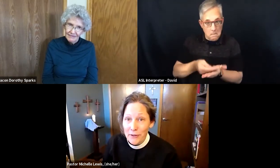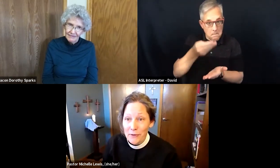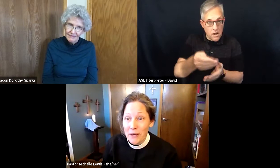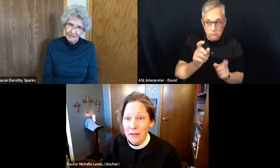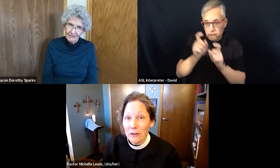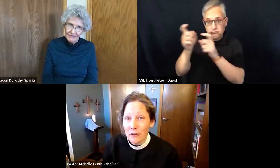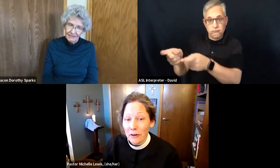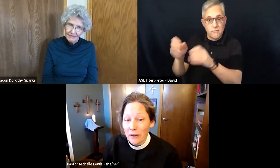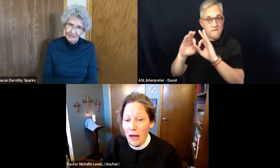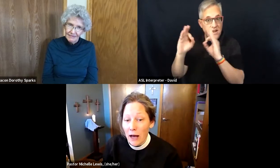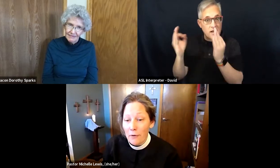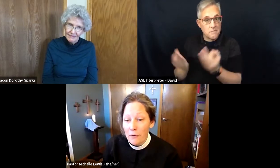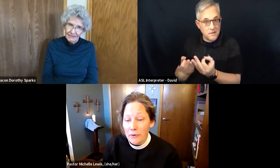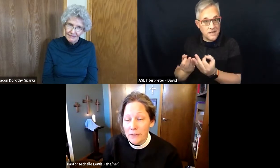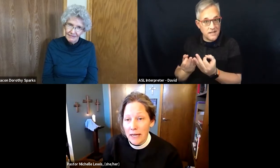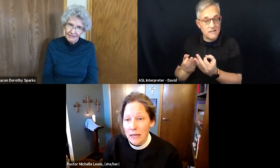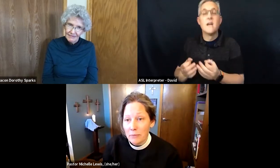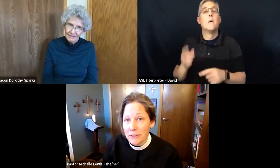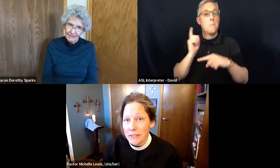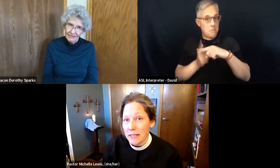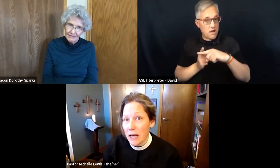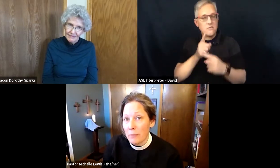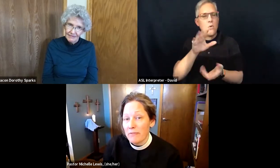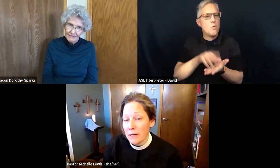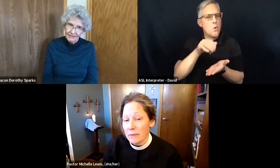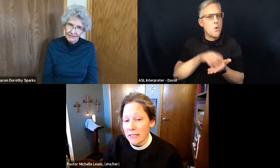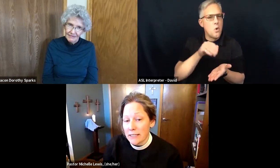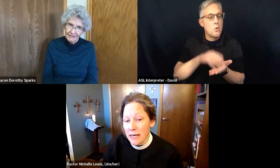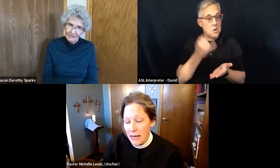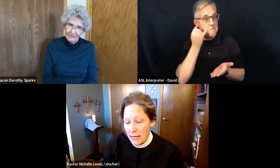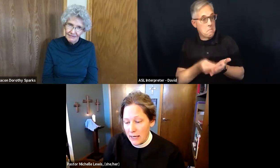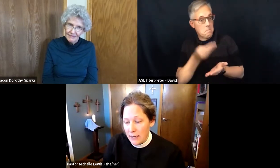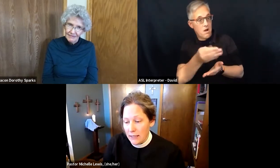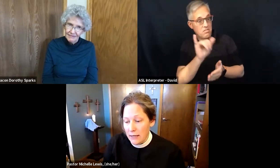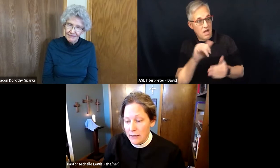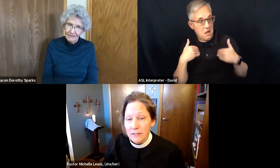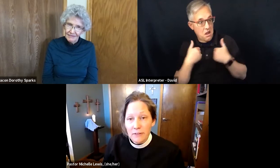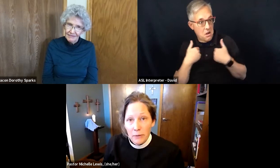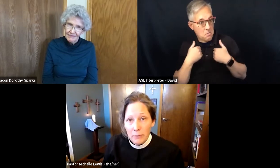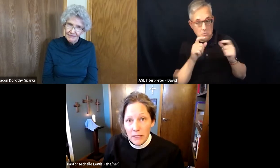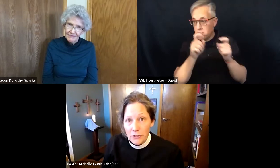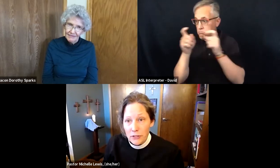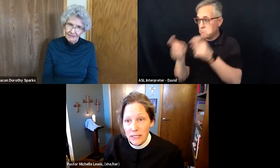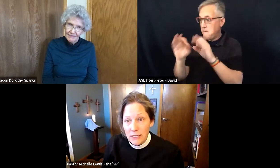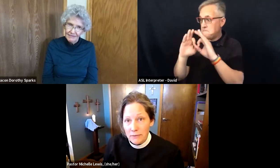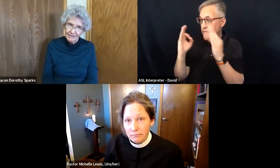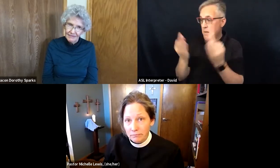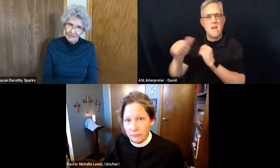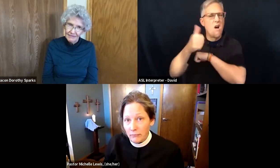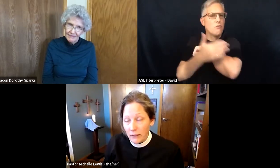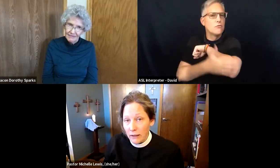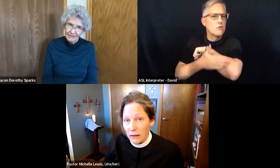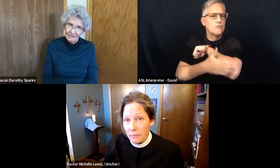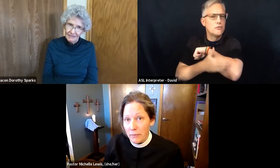also you can learn how those animals can help families in developing countries